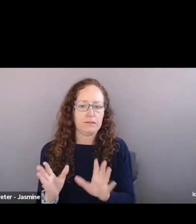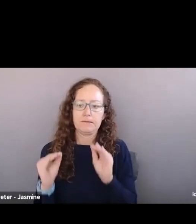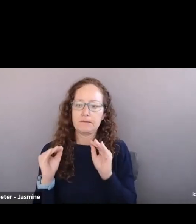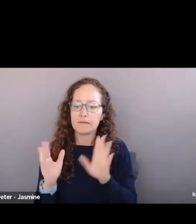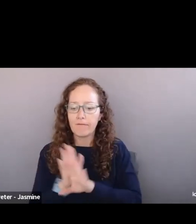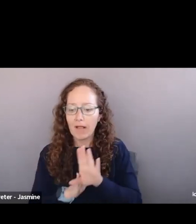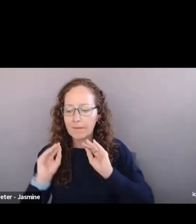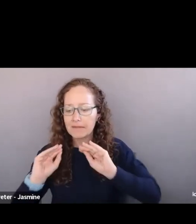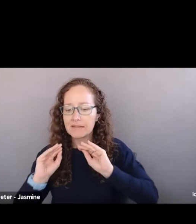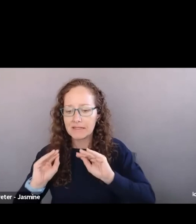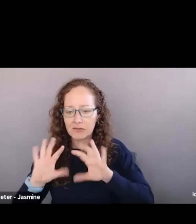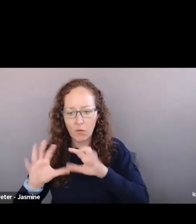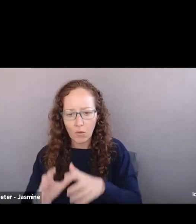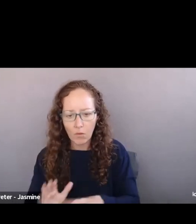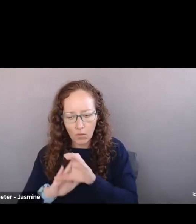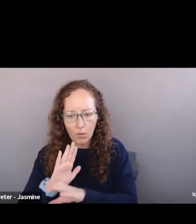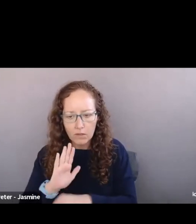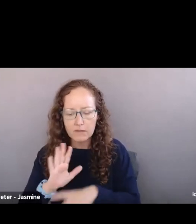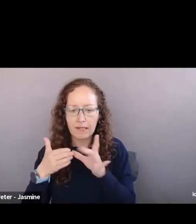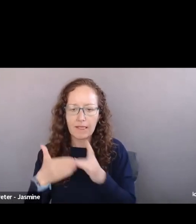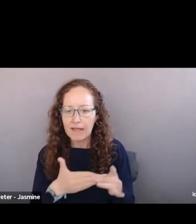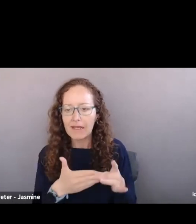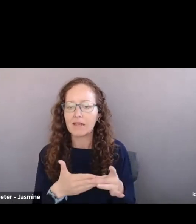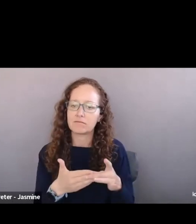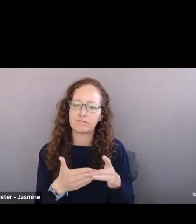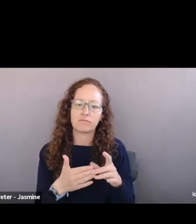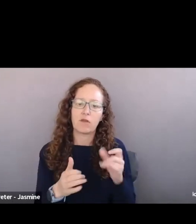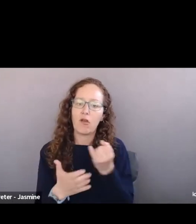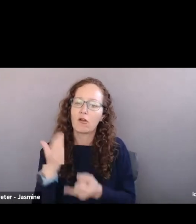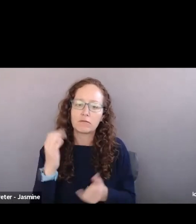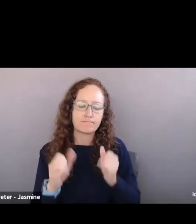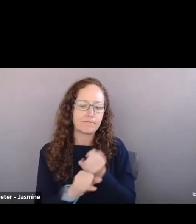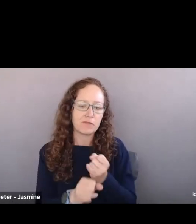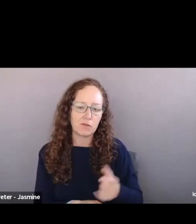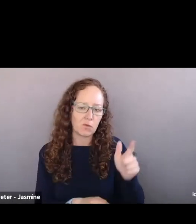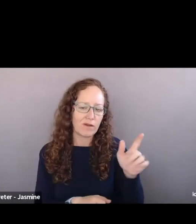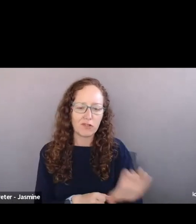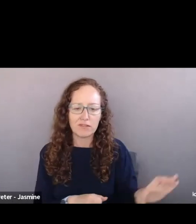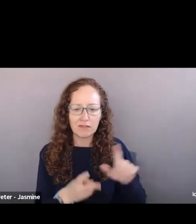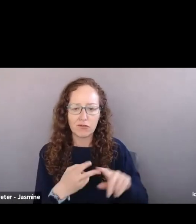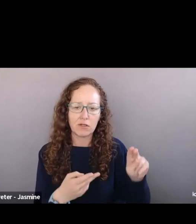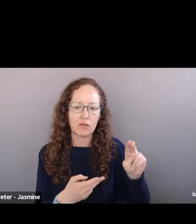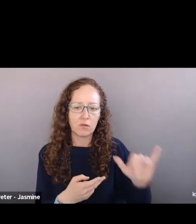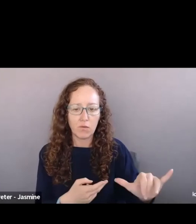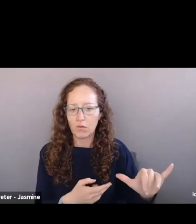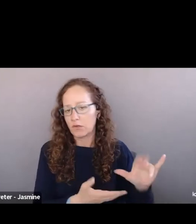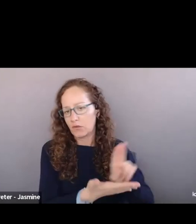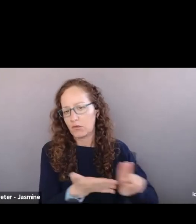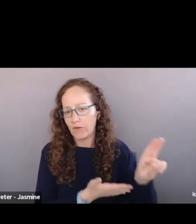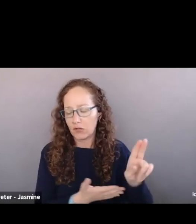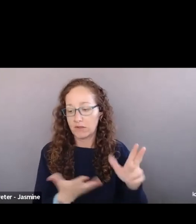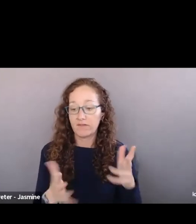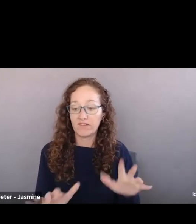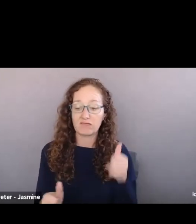Institutions in the 21st Century at New York University. She has received many awards and honors for her work, including